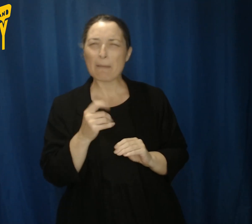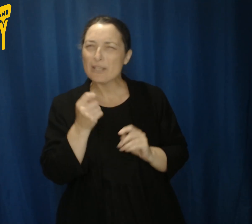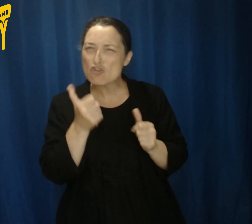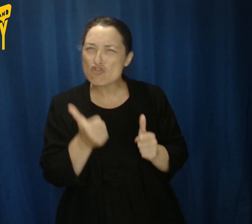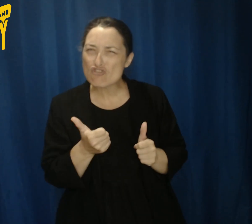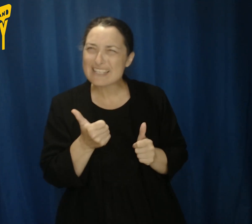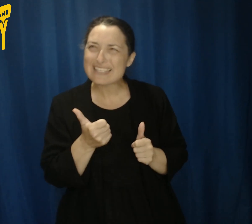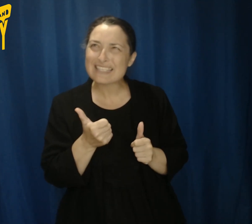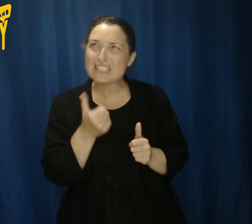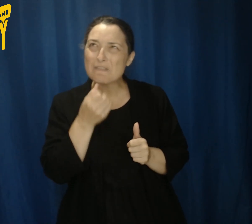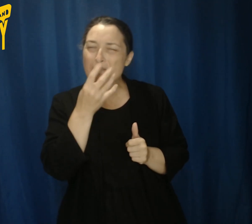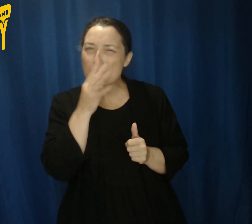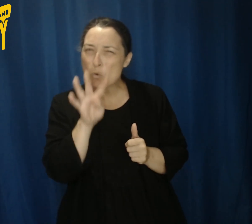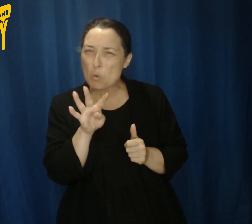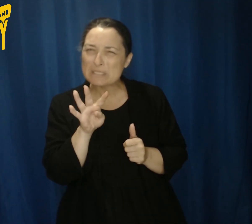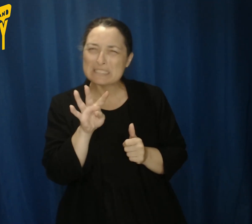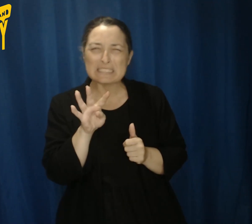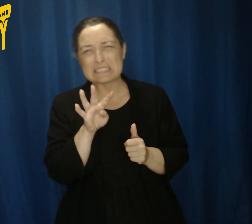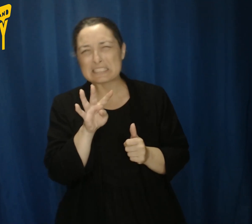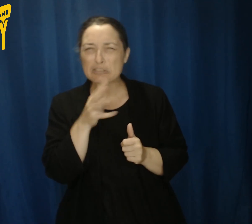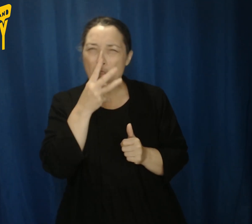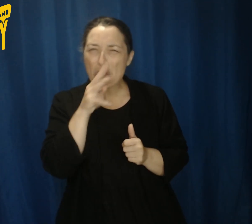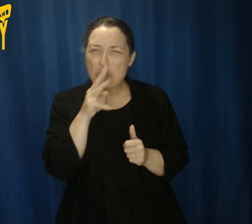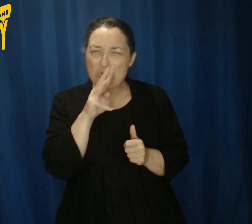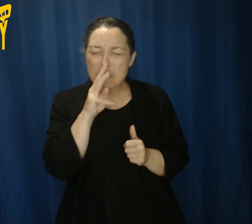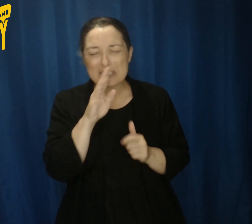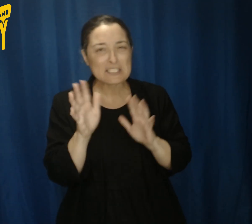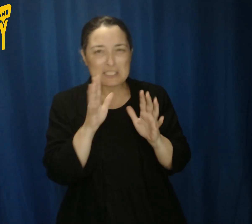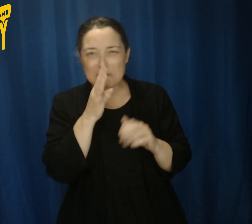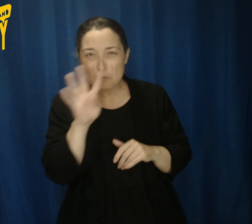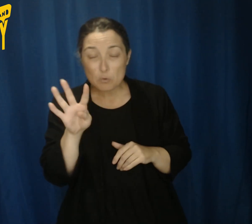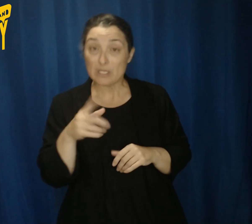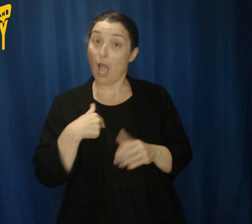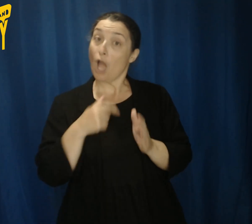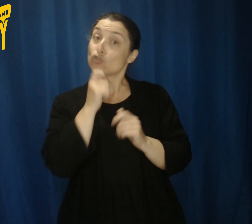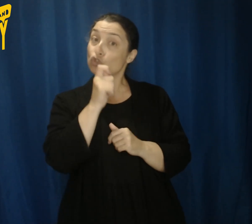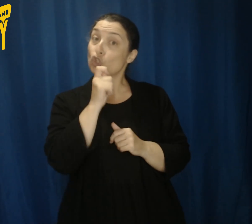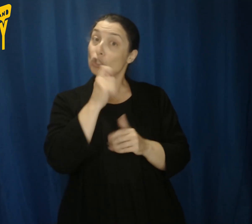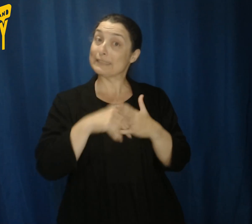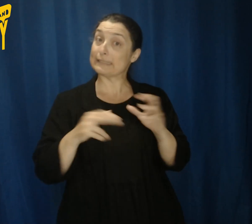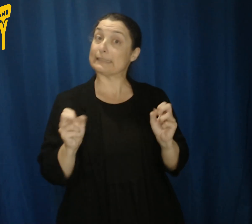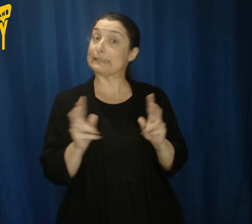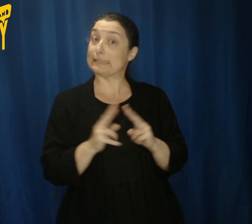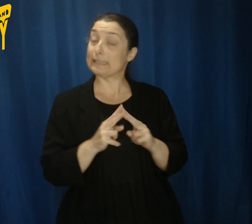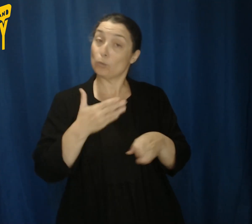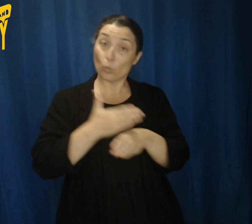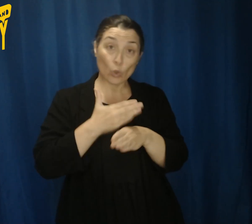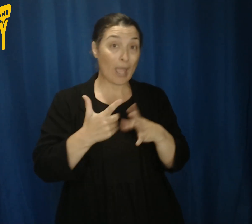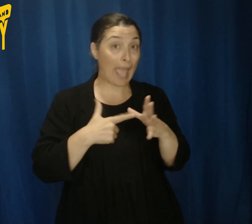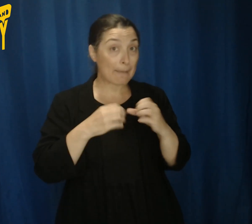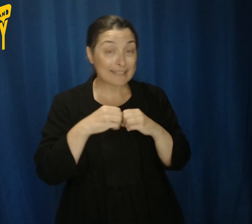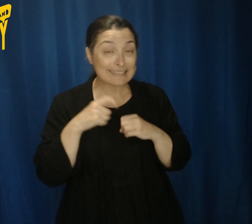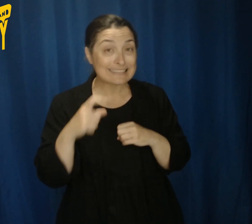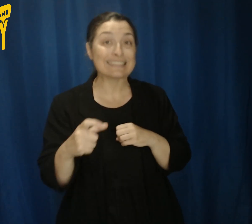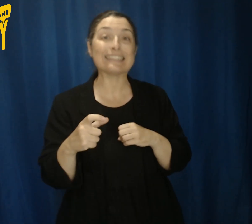30s. And I had been a journalist in Sydney and had worked at the ABC and had worked here and worked there and knew how to get